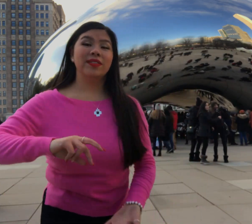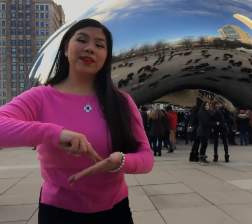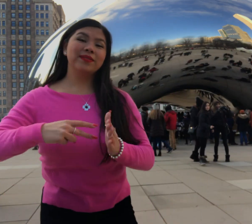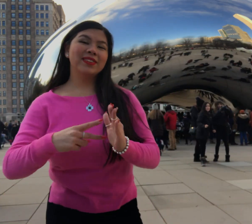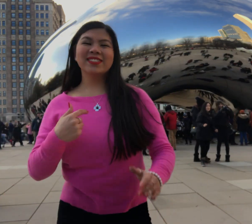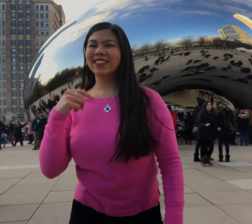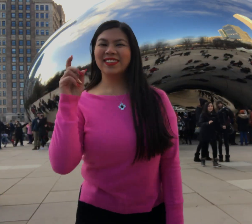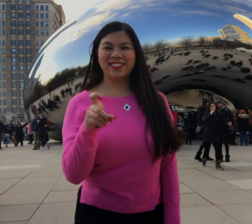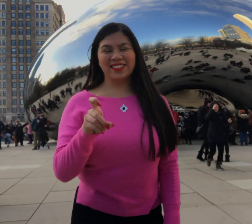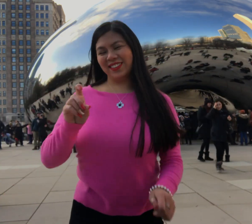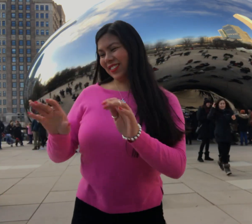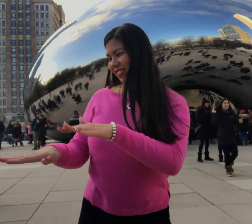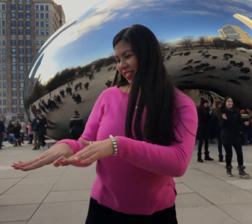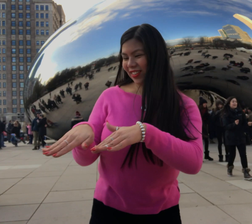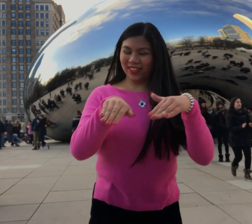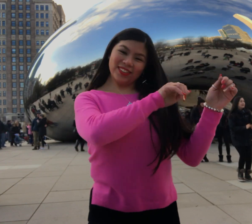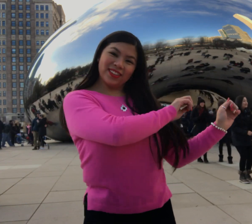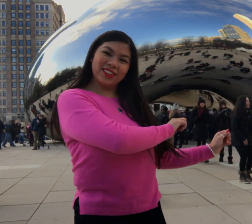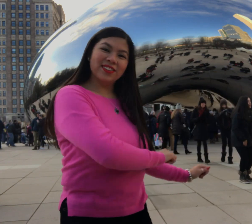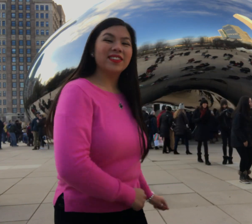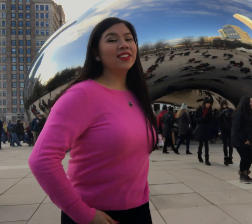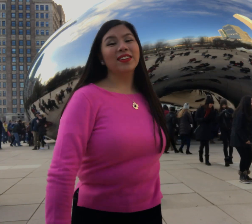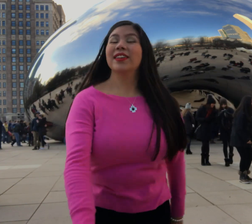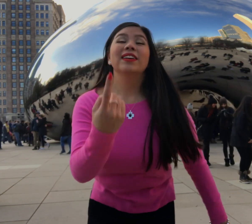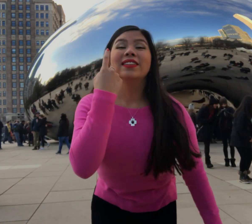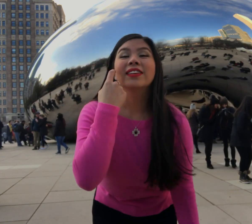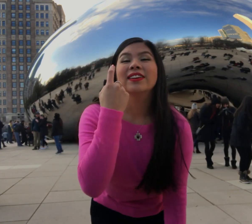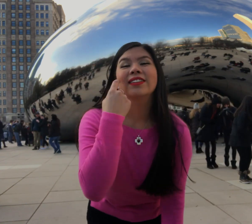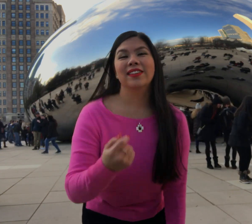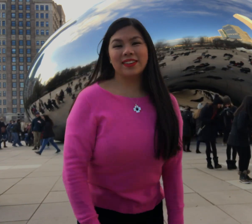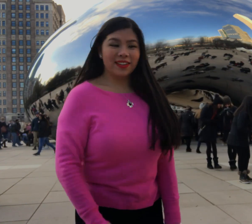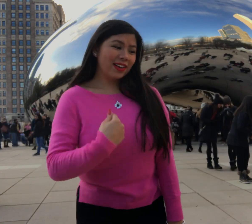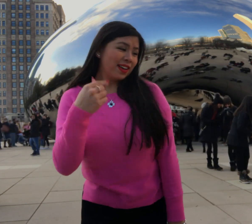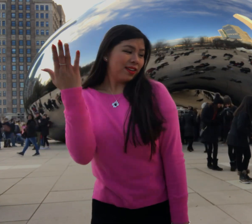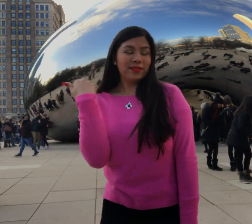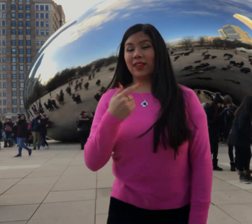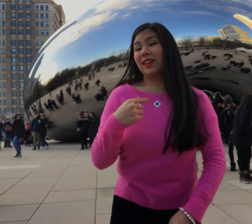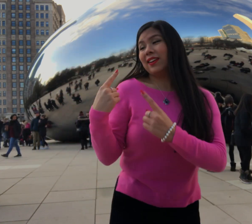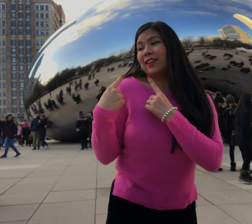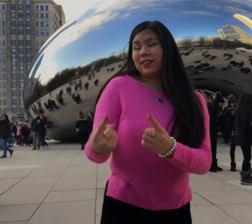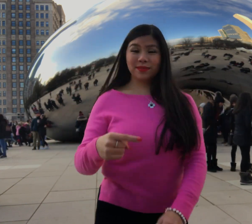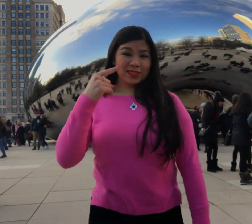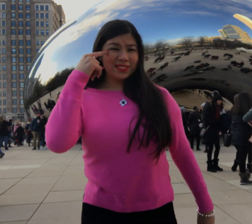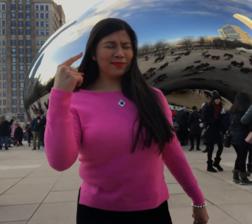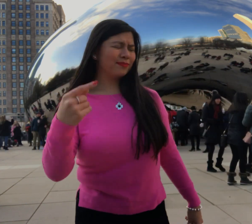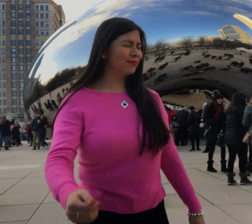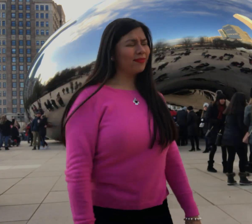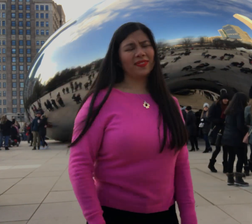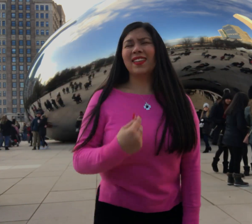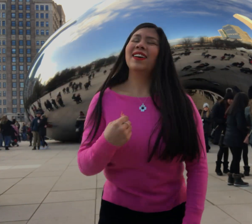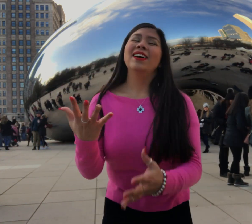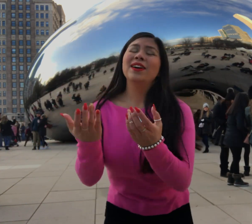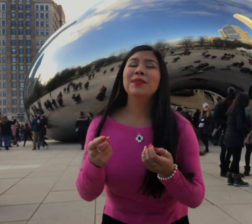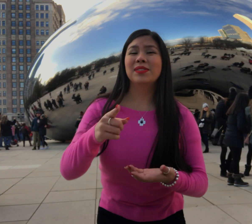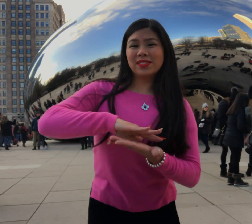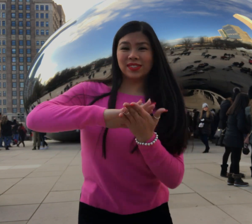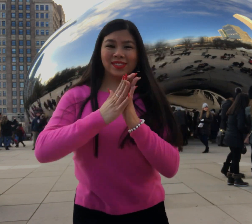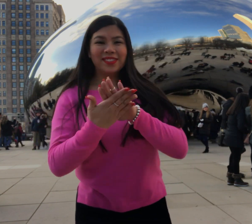that means I'll have to leave Lately, I've been, I've been thinking I want you to